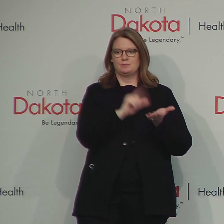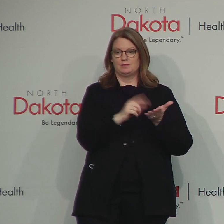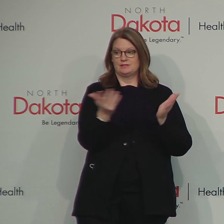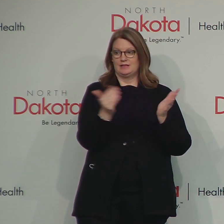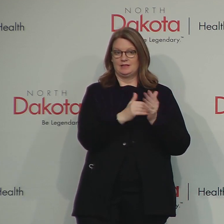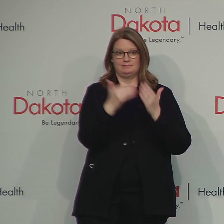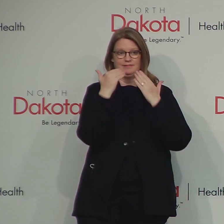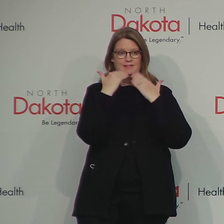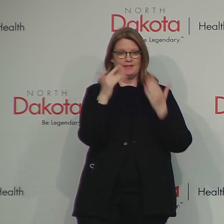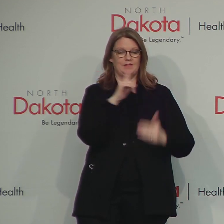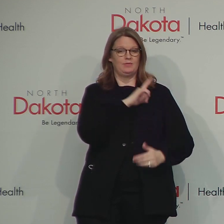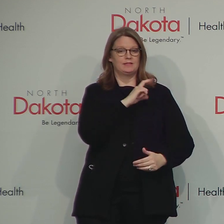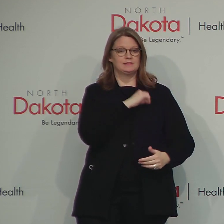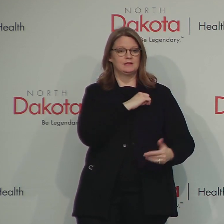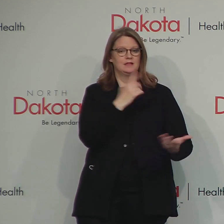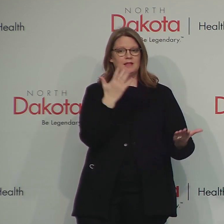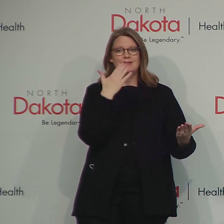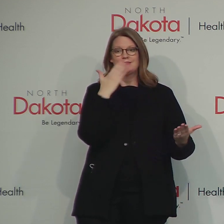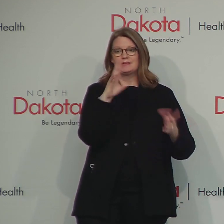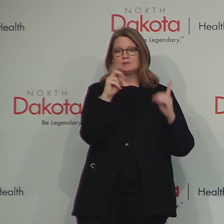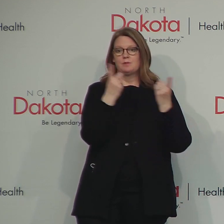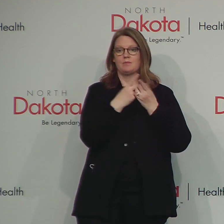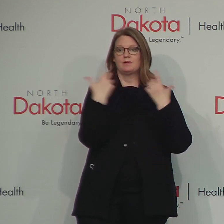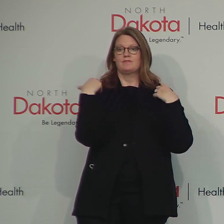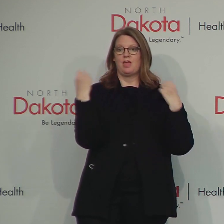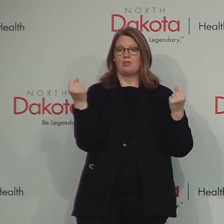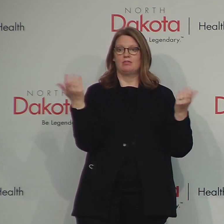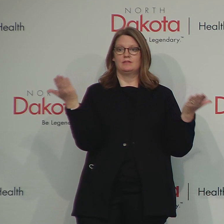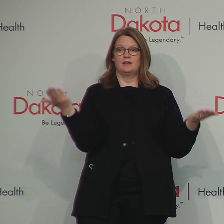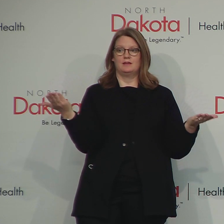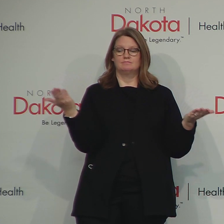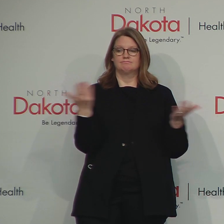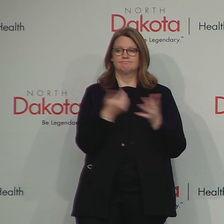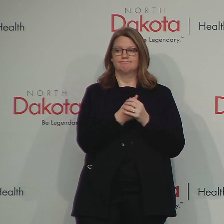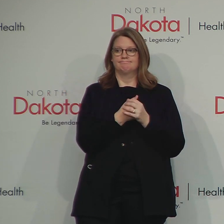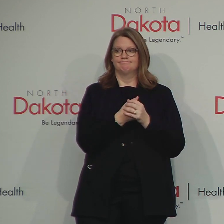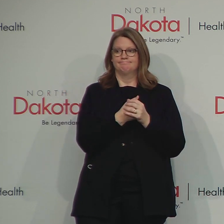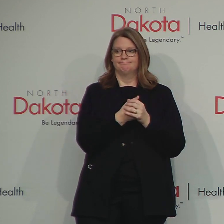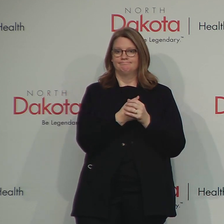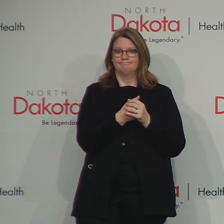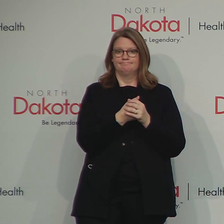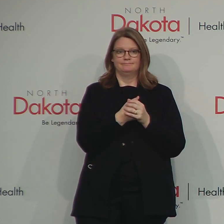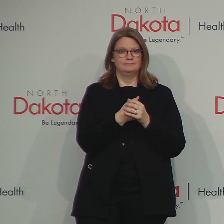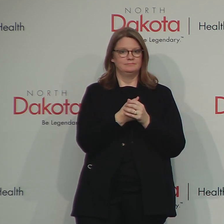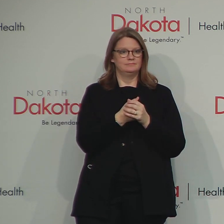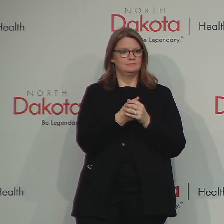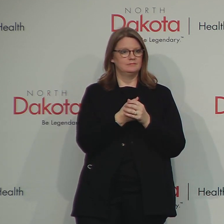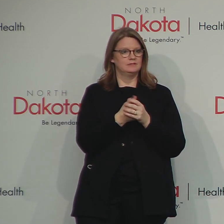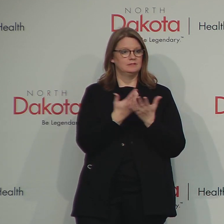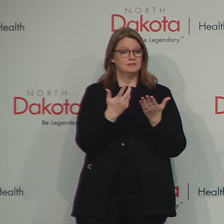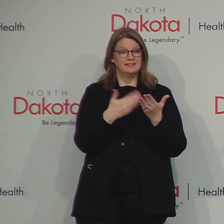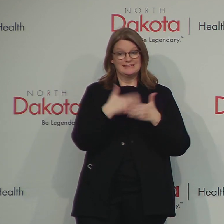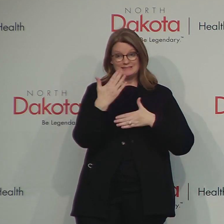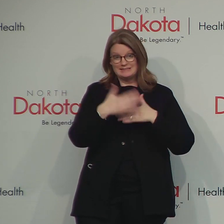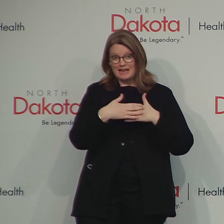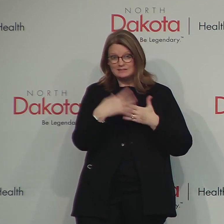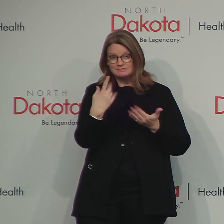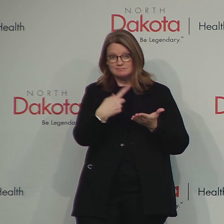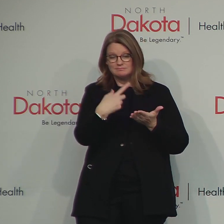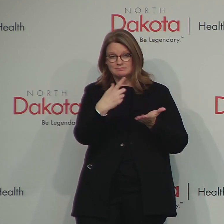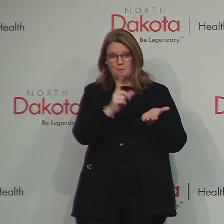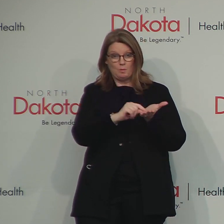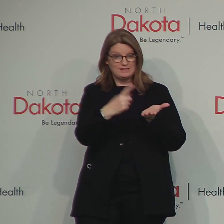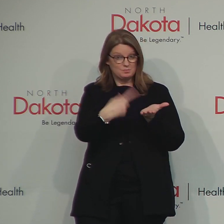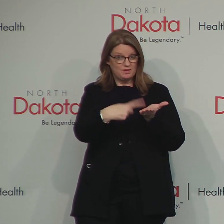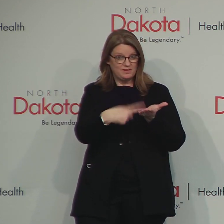you. Thank you, Lindsay. Thanks, Department of Health, for hosting. And at this point, we don't have an update of when our next